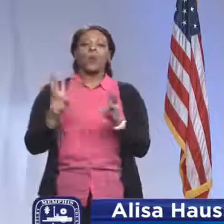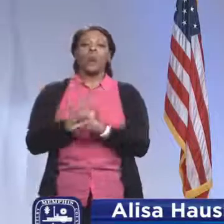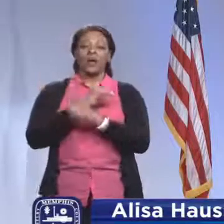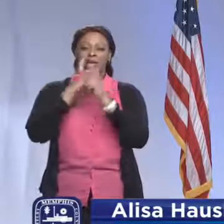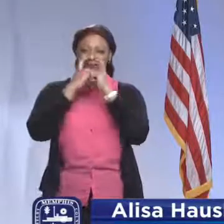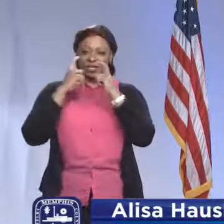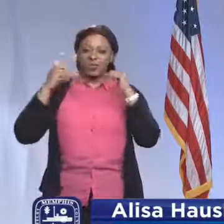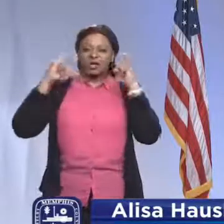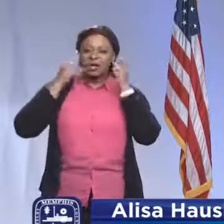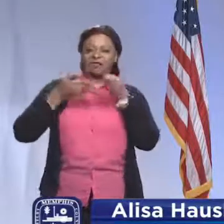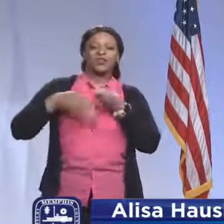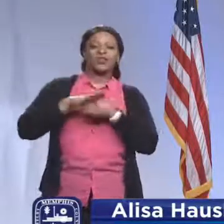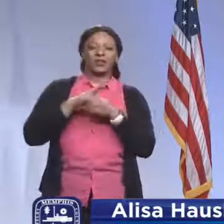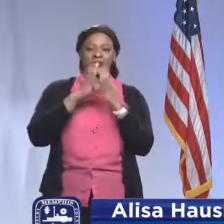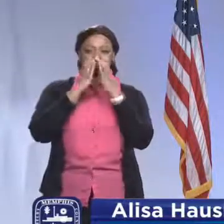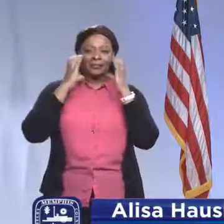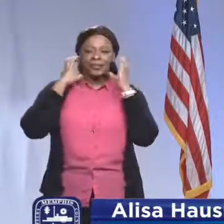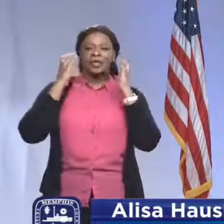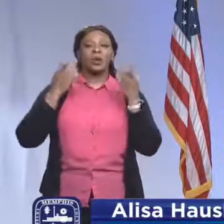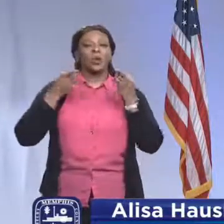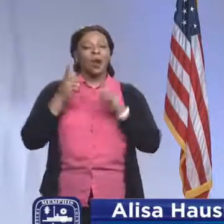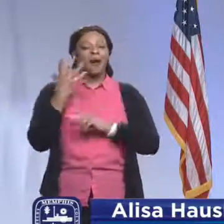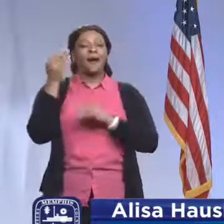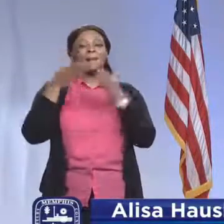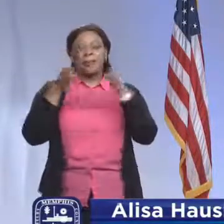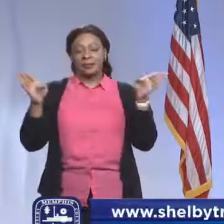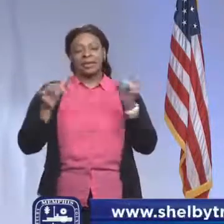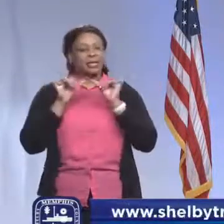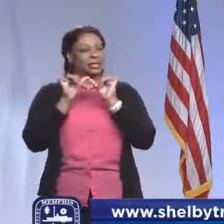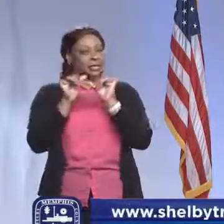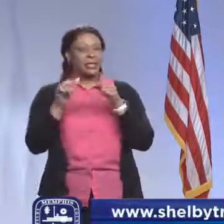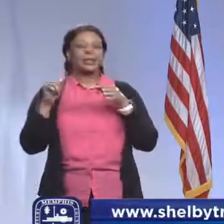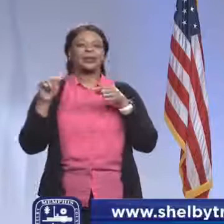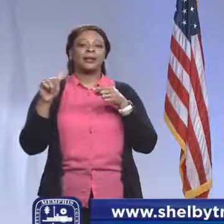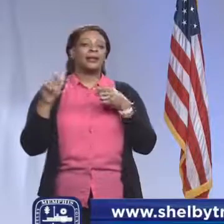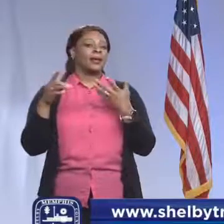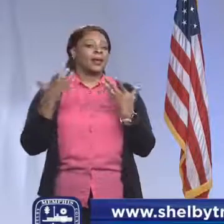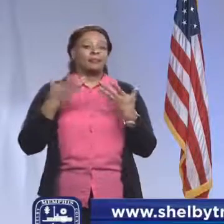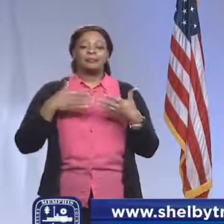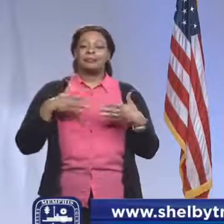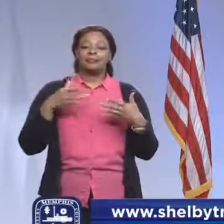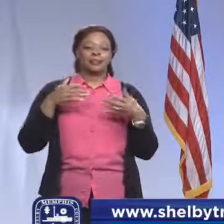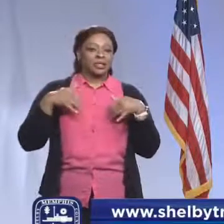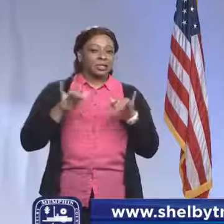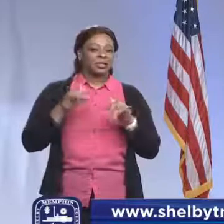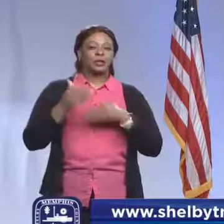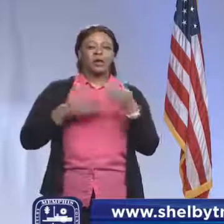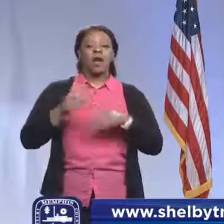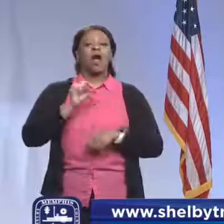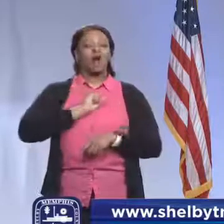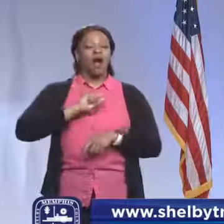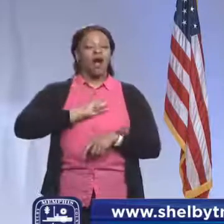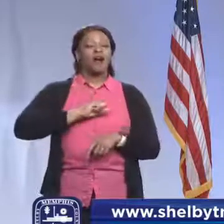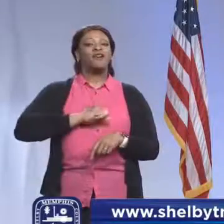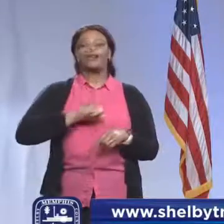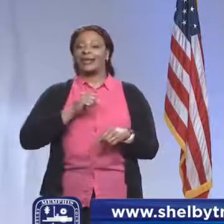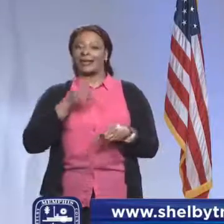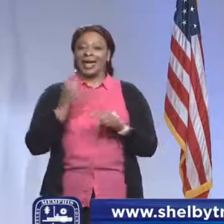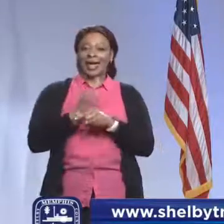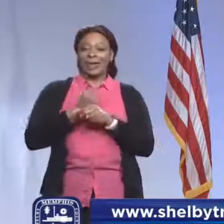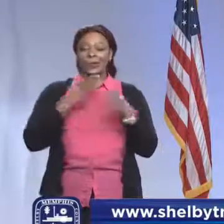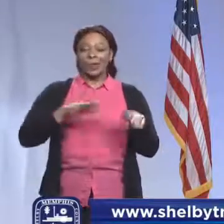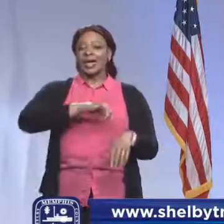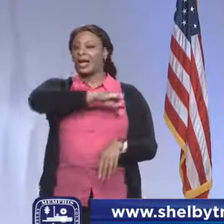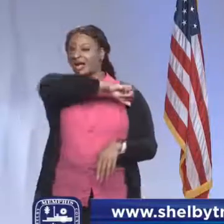facial coverings while out in public, continuing to exercise what we call cough etiquette or good cough and